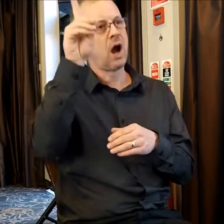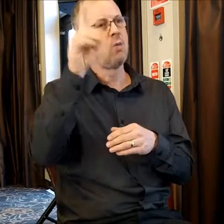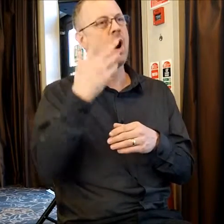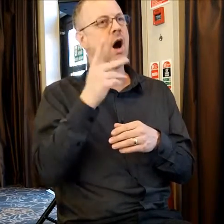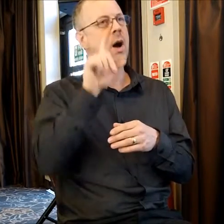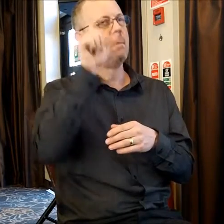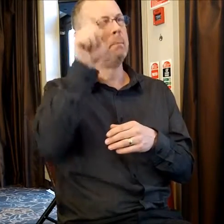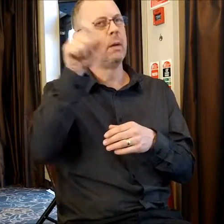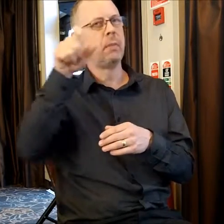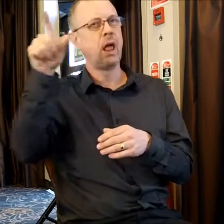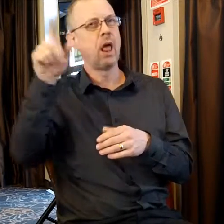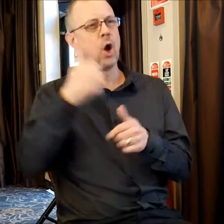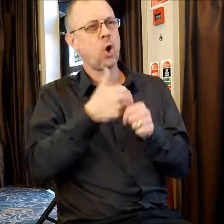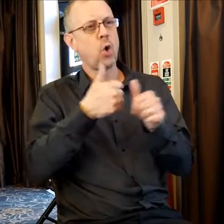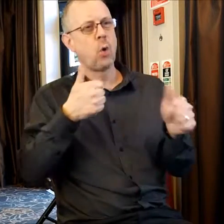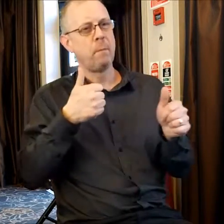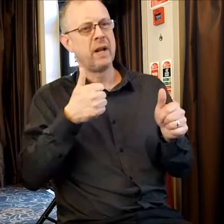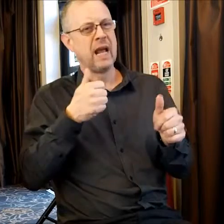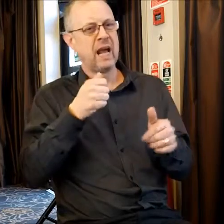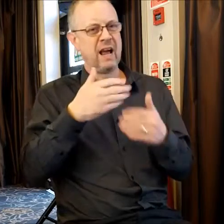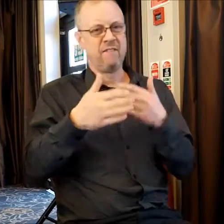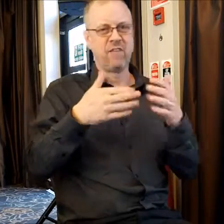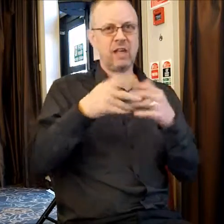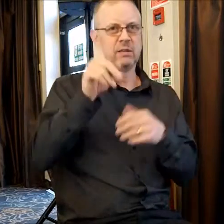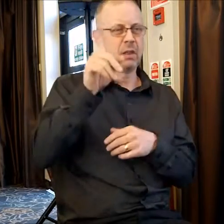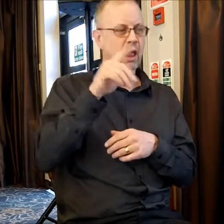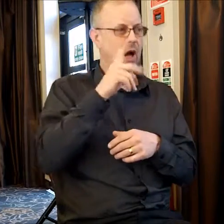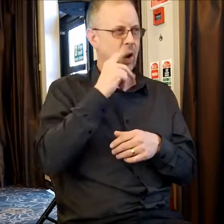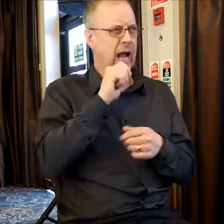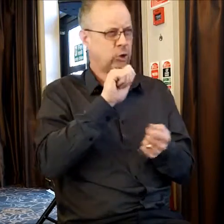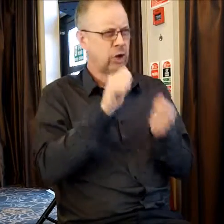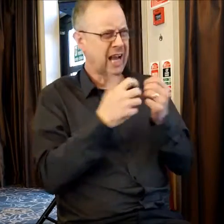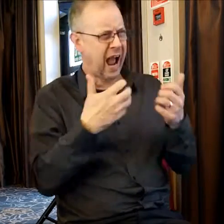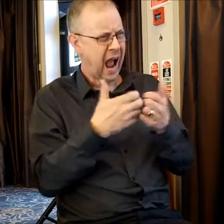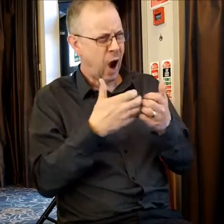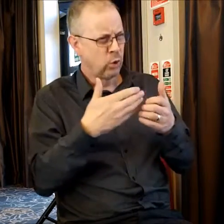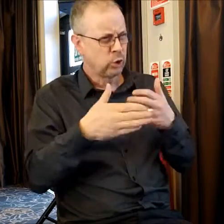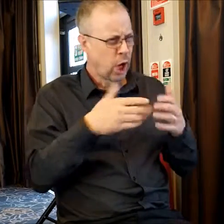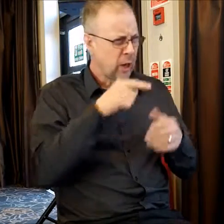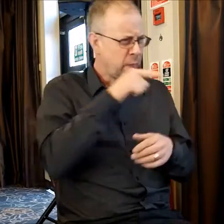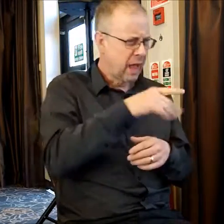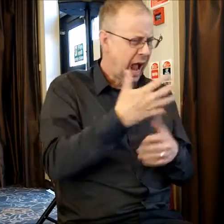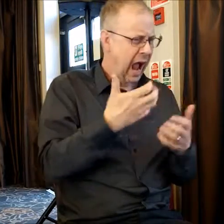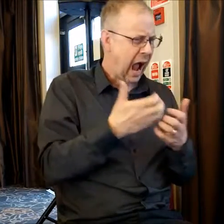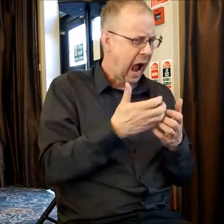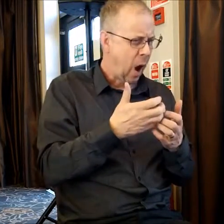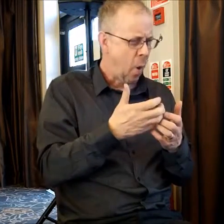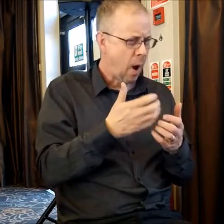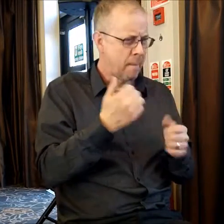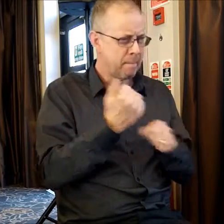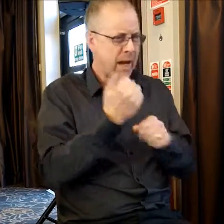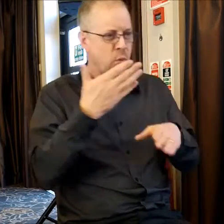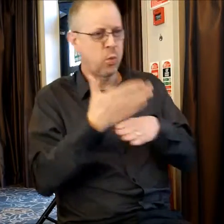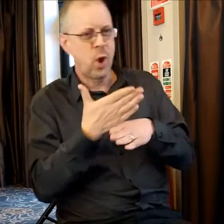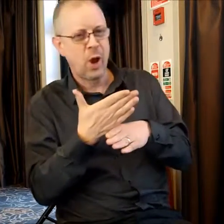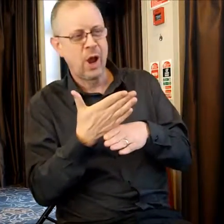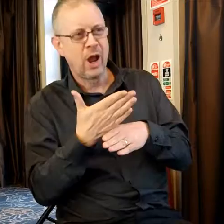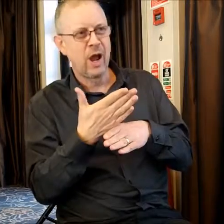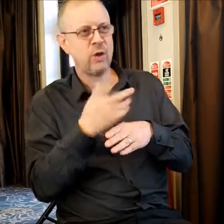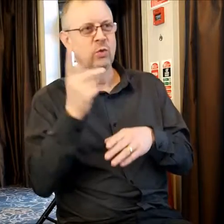a real spirit of, yes, we can do that, let's find a way to do it. And I think that our customers respected that we went along